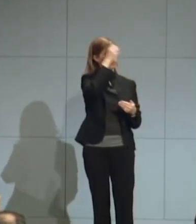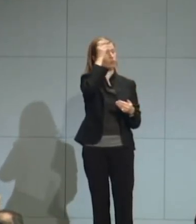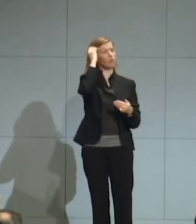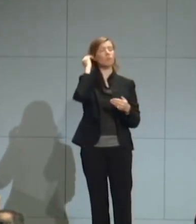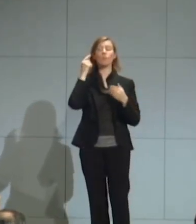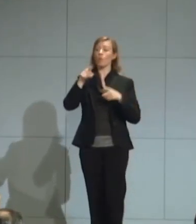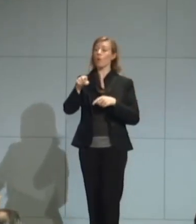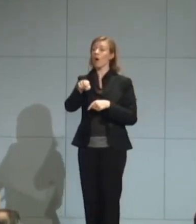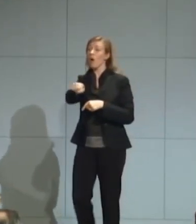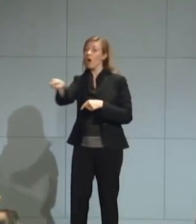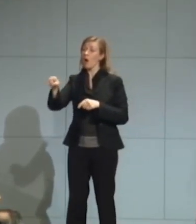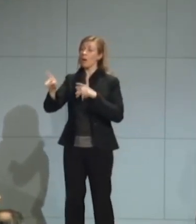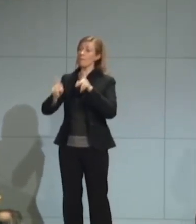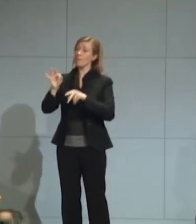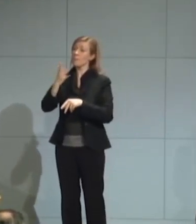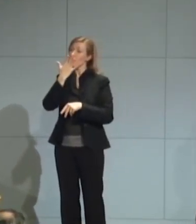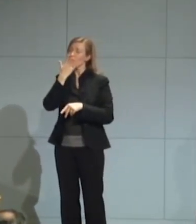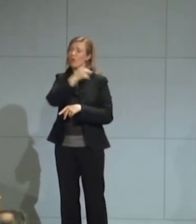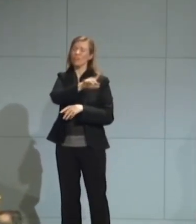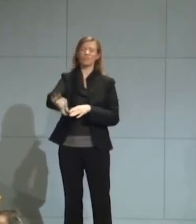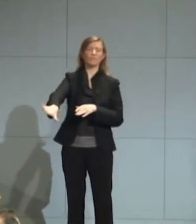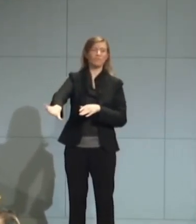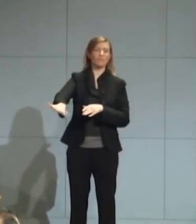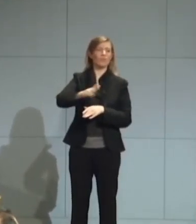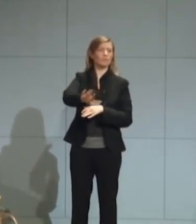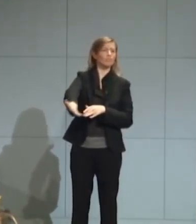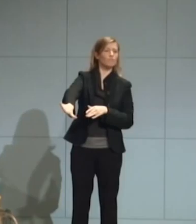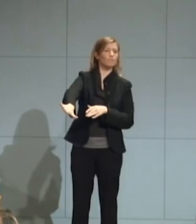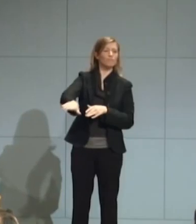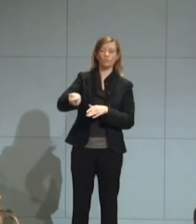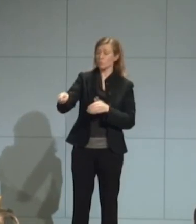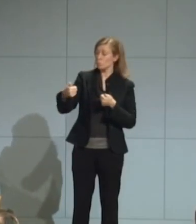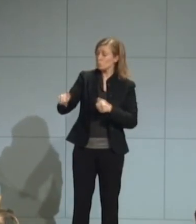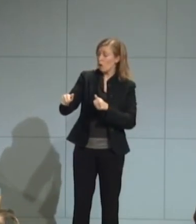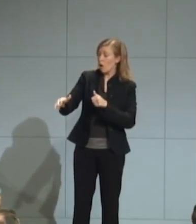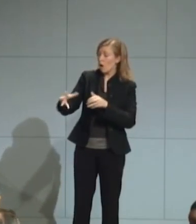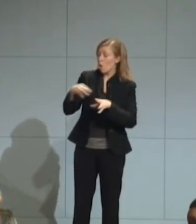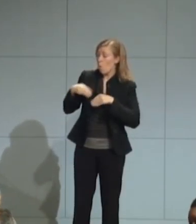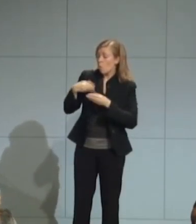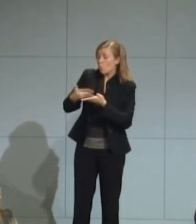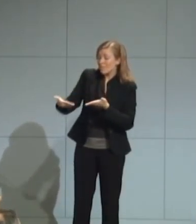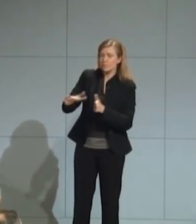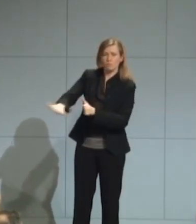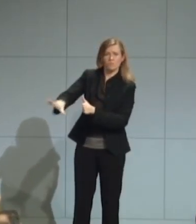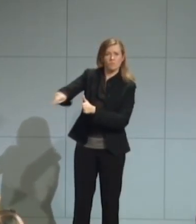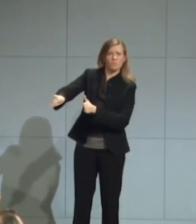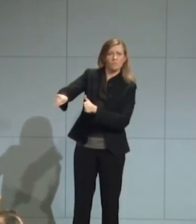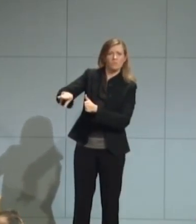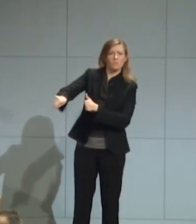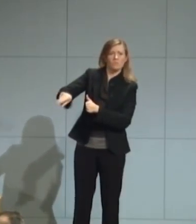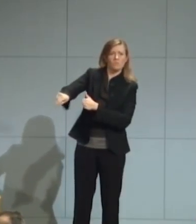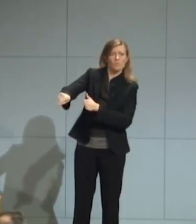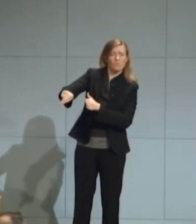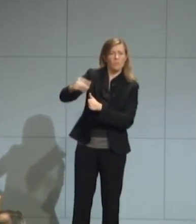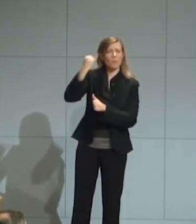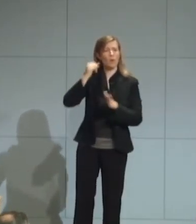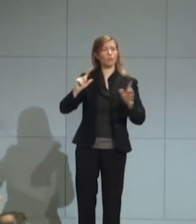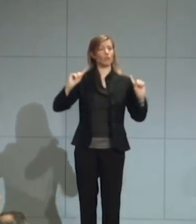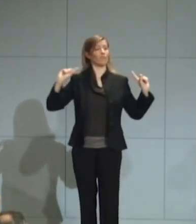to reverse the effects of that history. Let us talk about the 2 ways in which this legacy